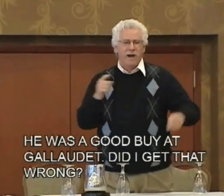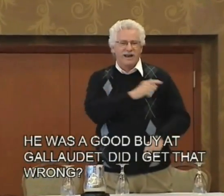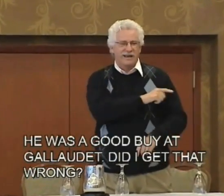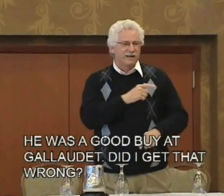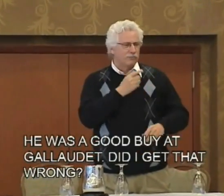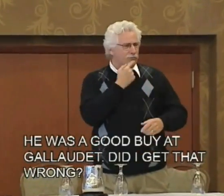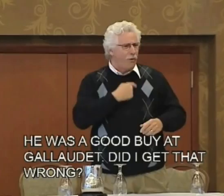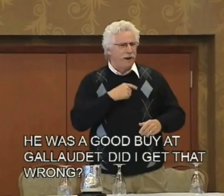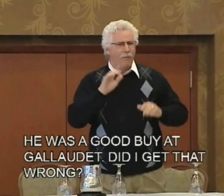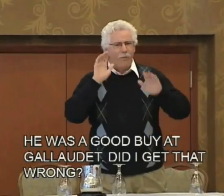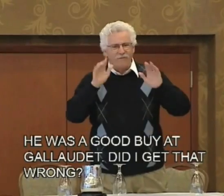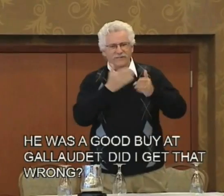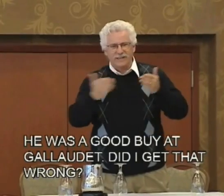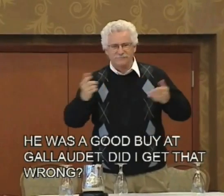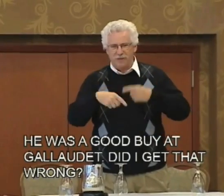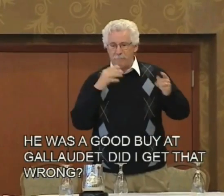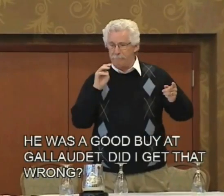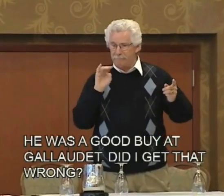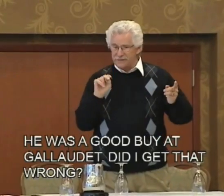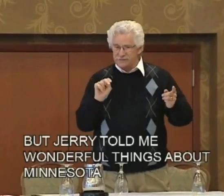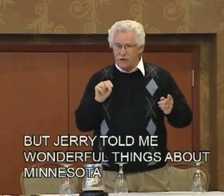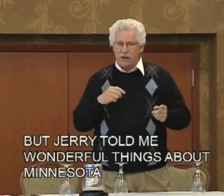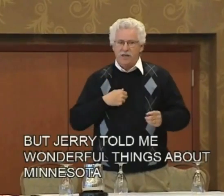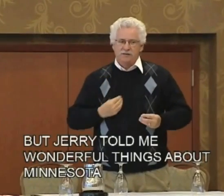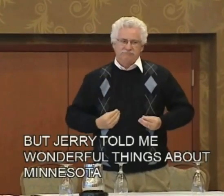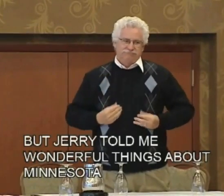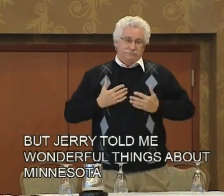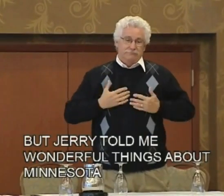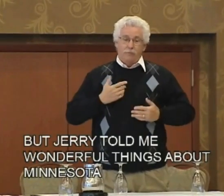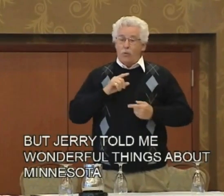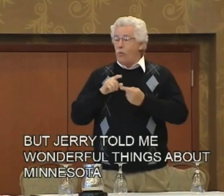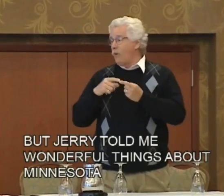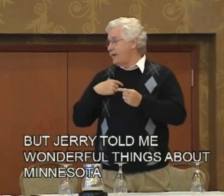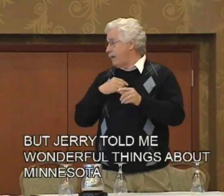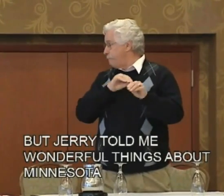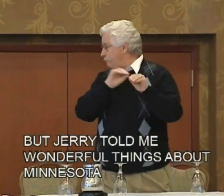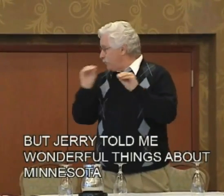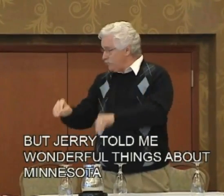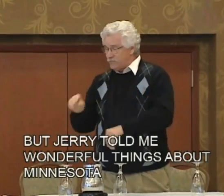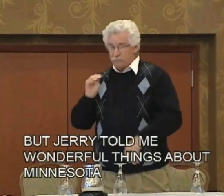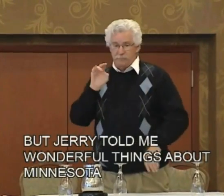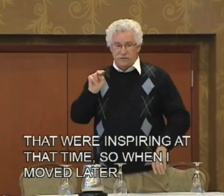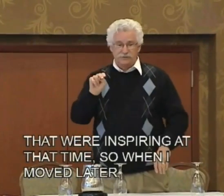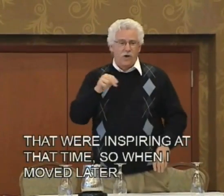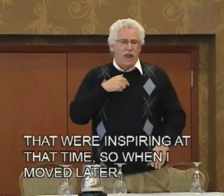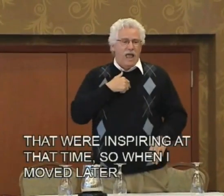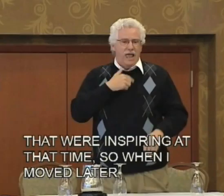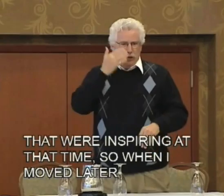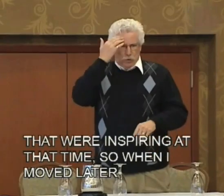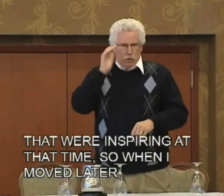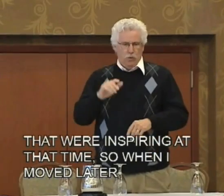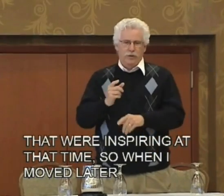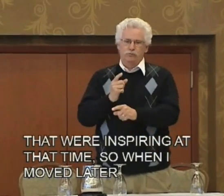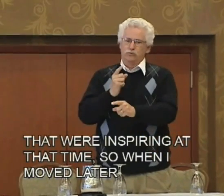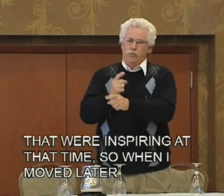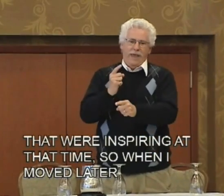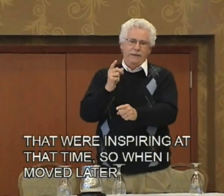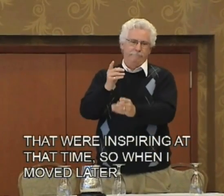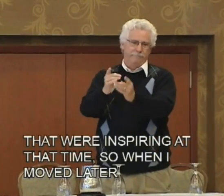backwards but Jerry told me wonderful things about Minnesota that were inspiring at that time so when I moved later to Minnesota I knew